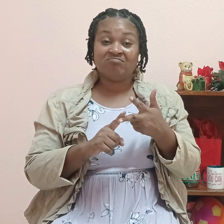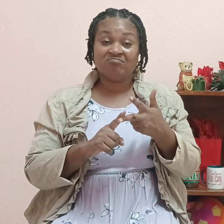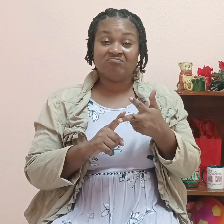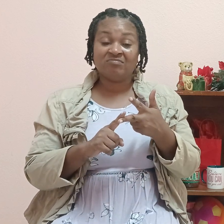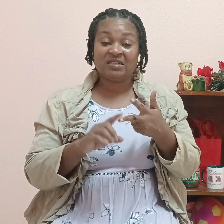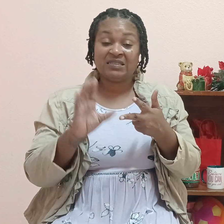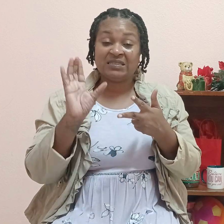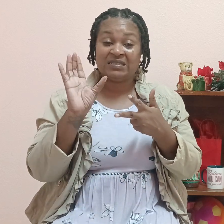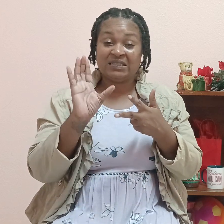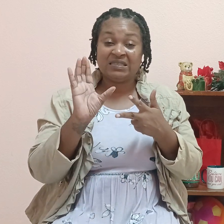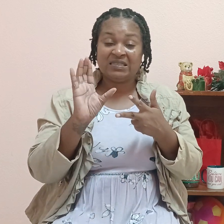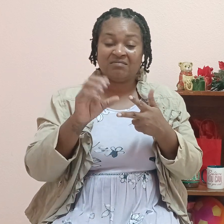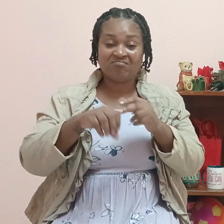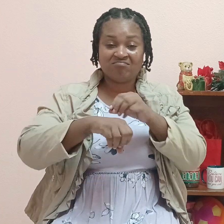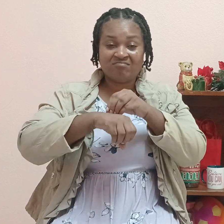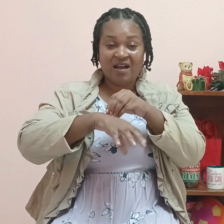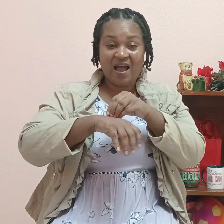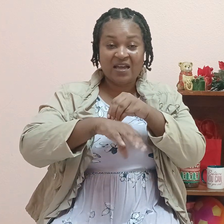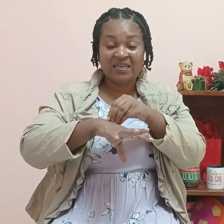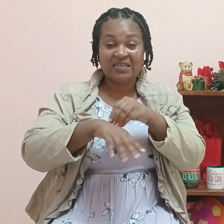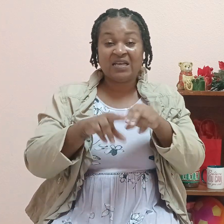C, ackee and saltfish.